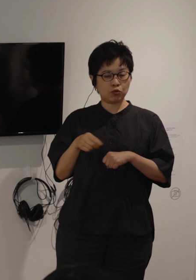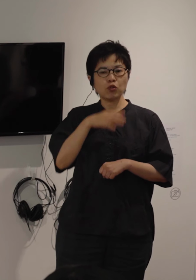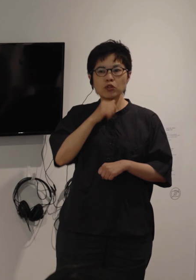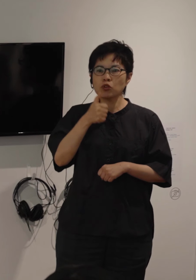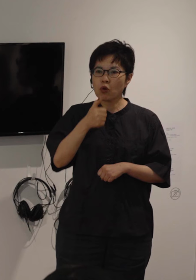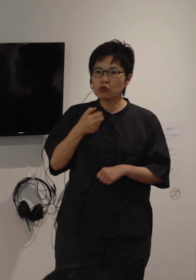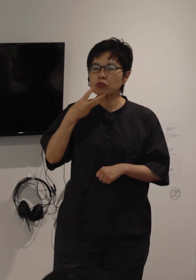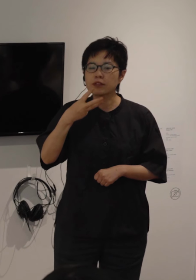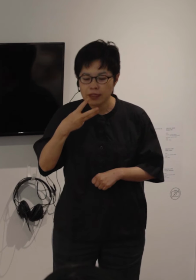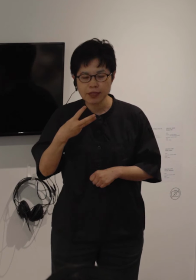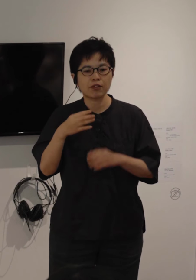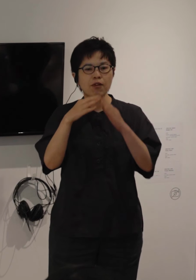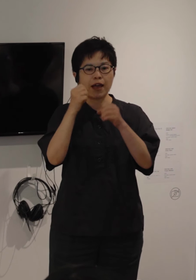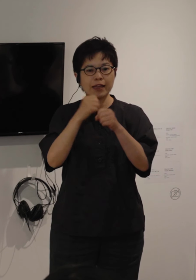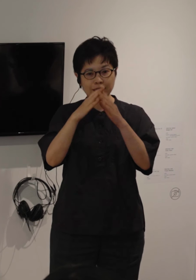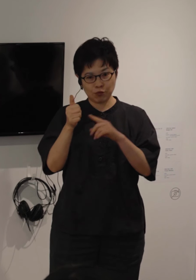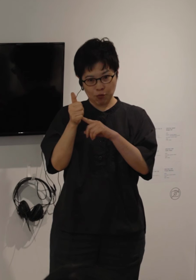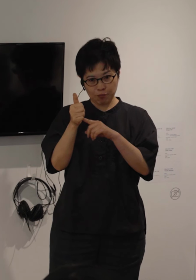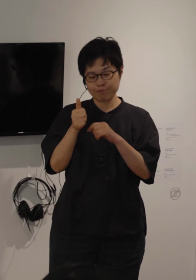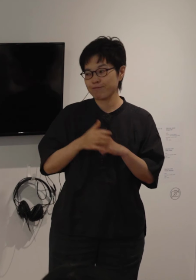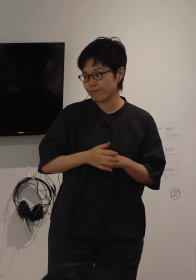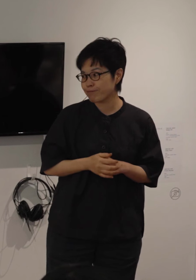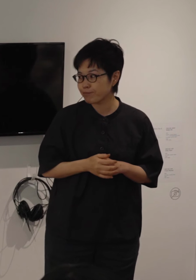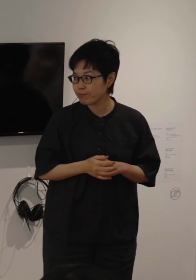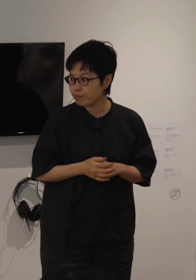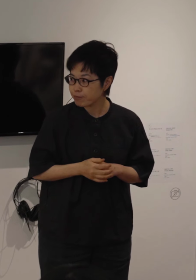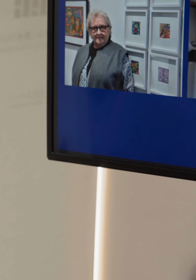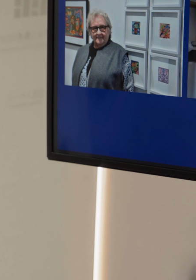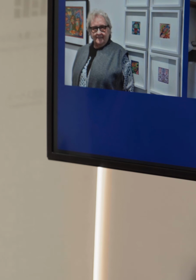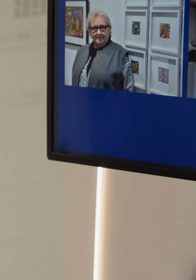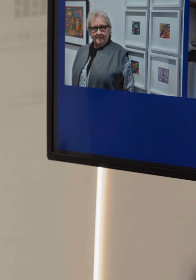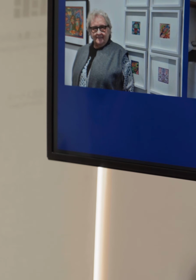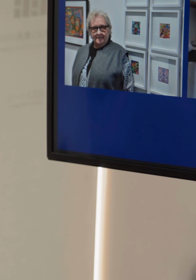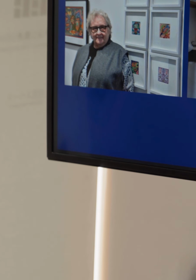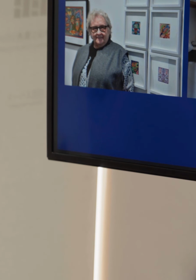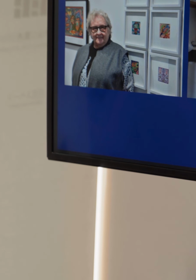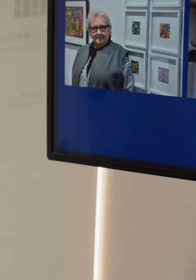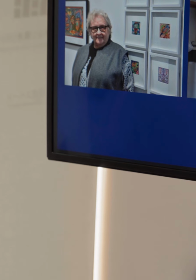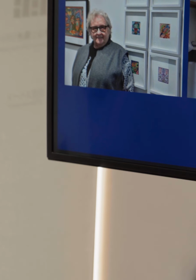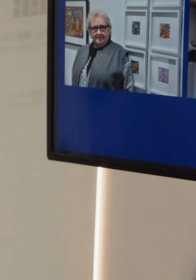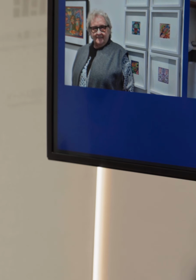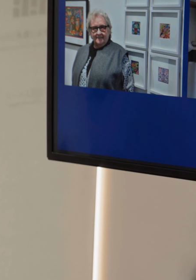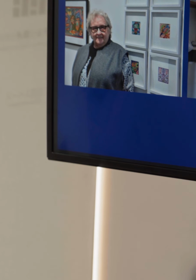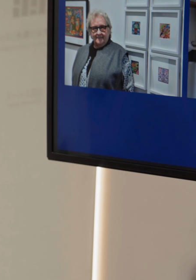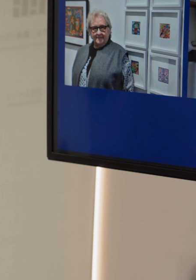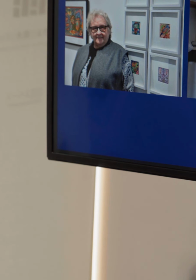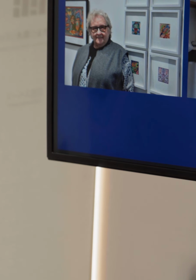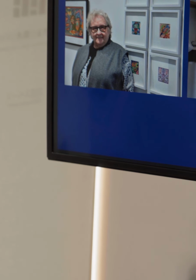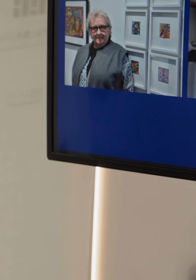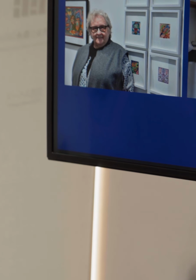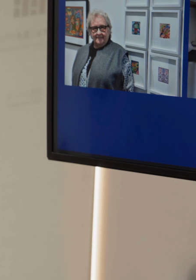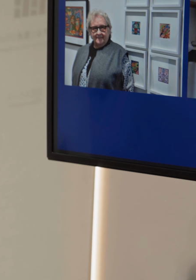artist who only started making art in 2019. And this was after she had a very severe relapse with